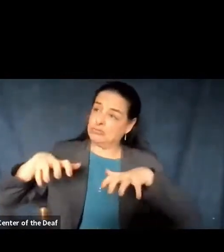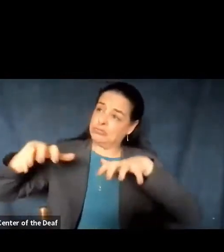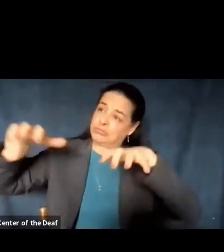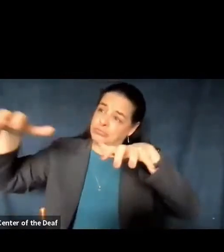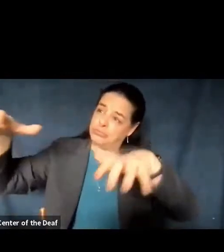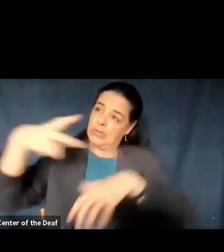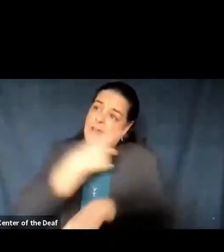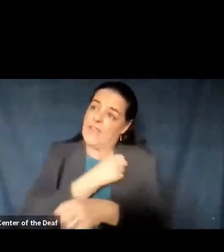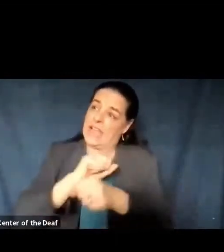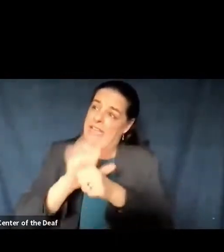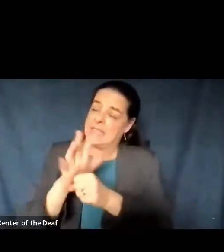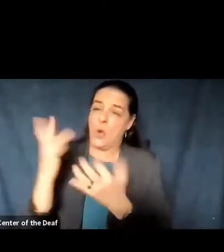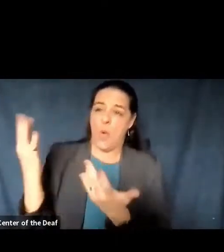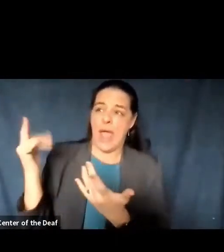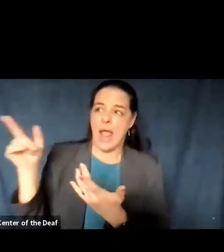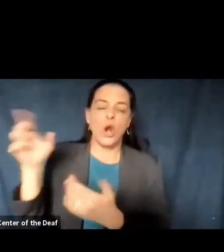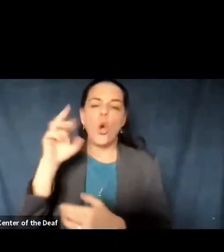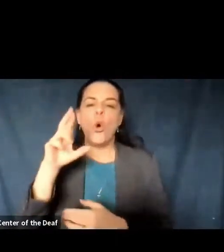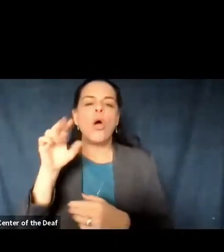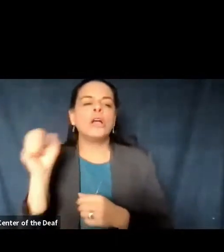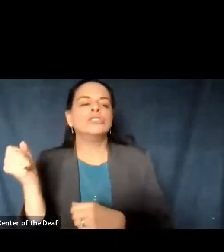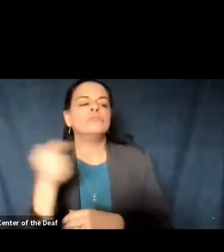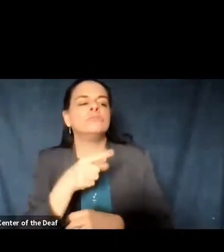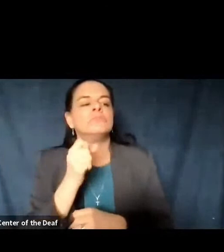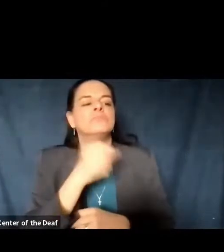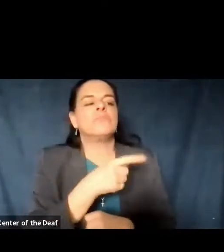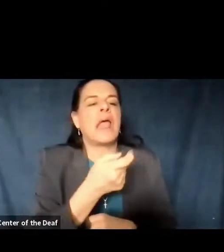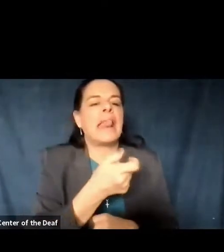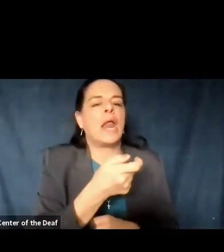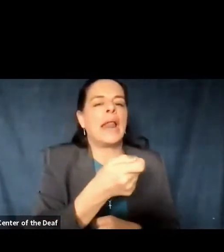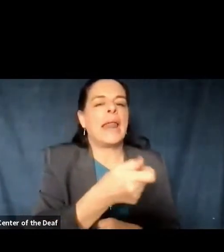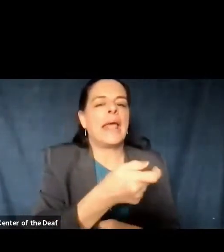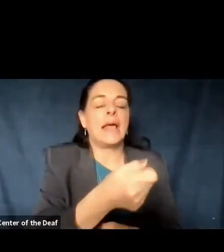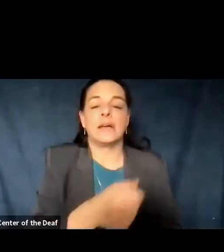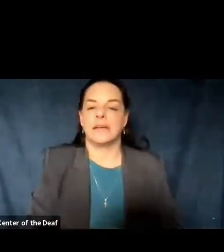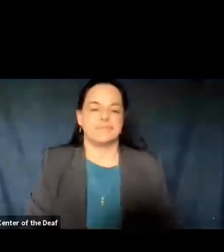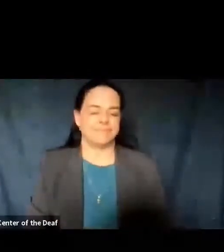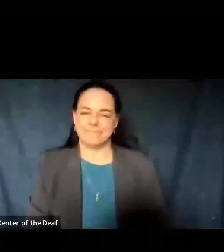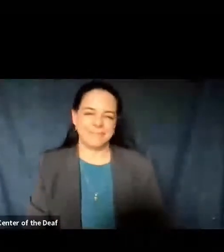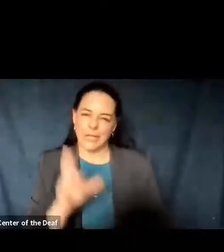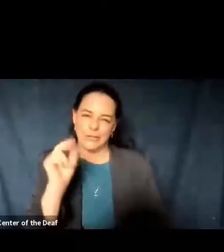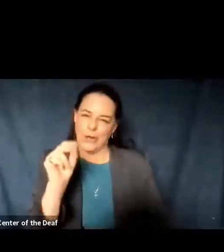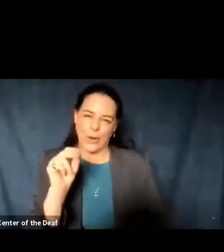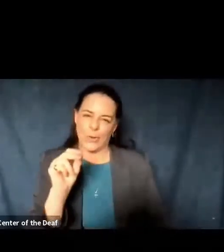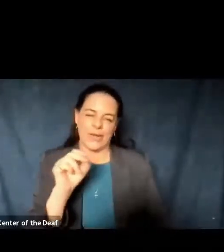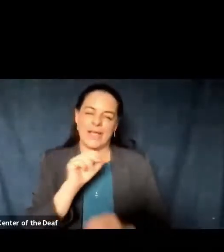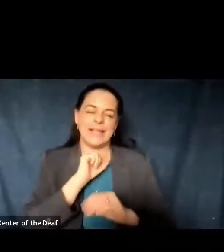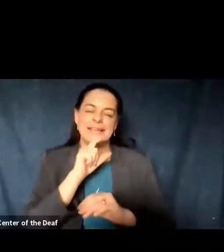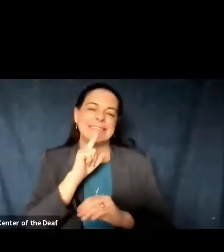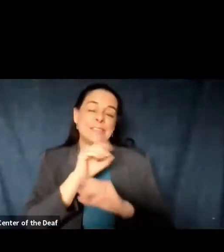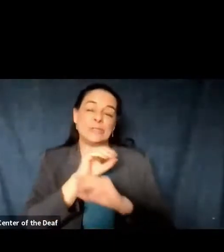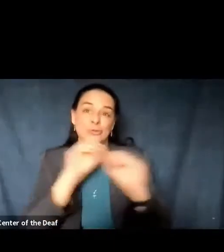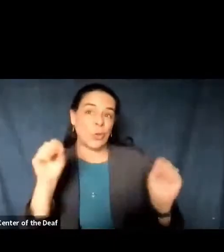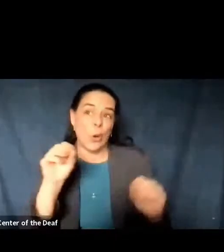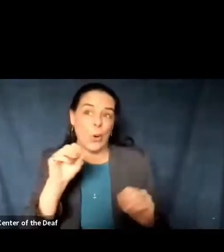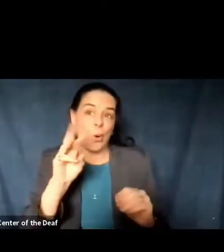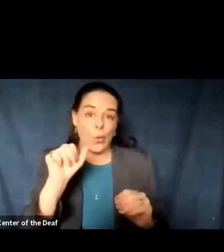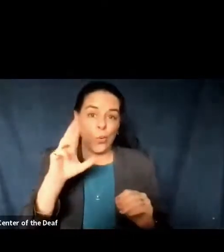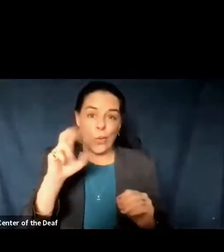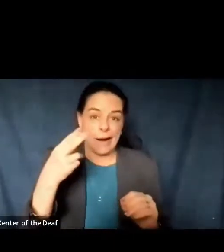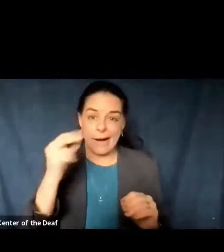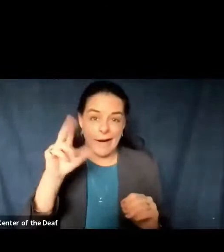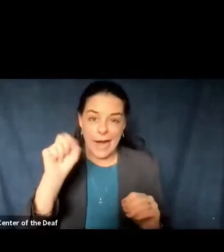shots are just being dribbled out. Yeah, there is absolutely not a warehouse waiting. This is all just logistics.